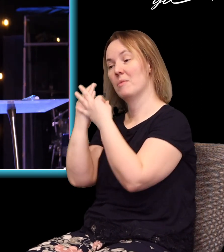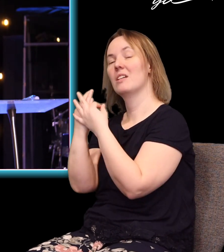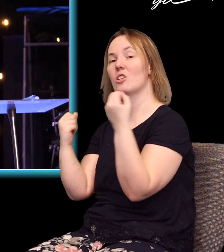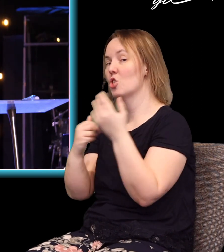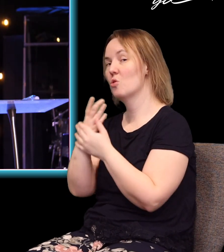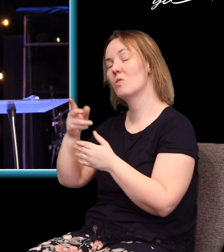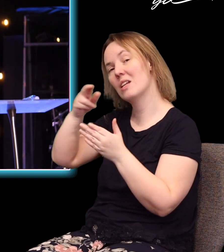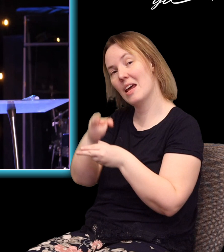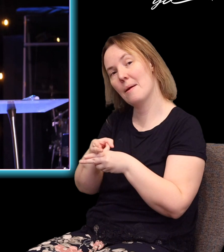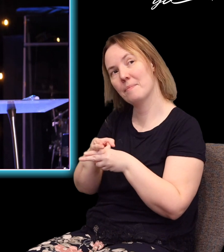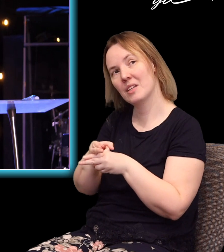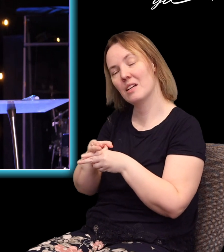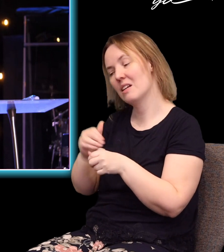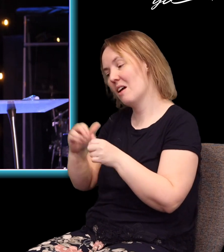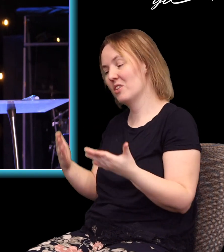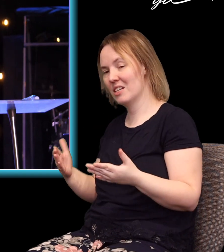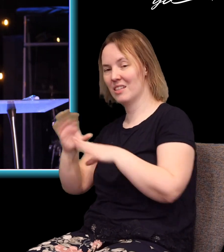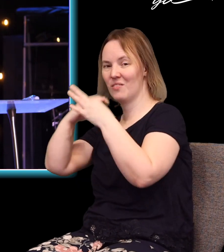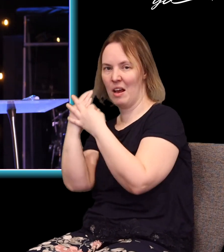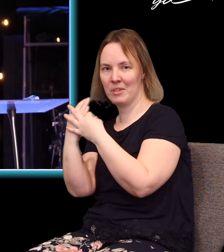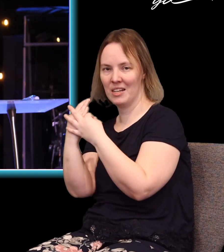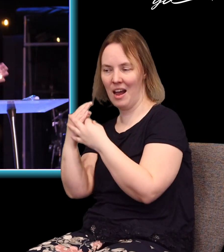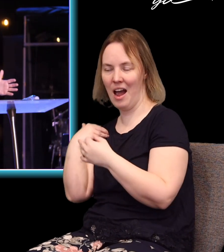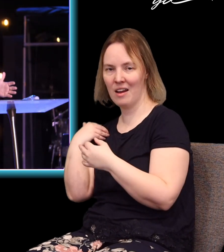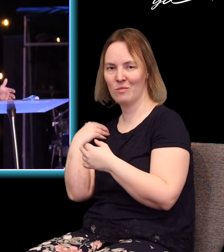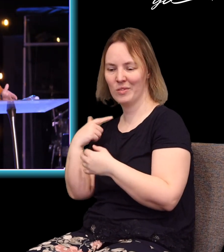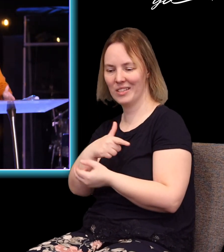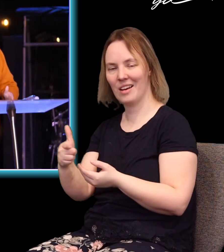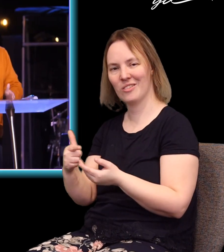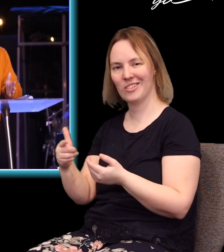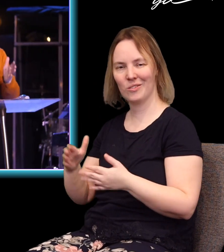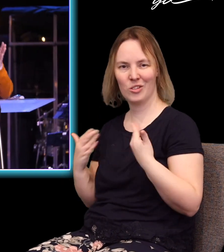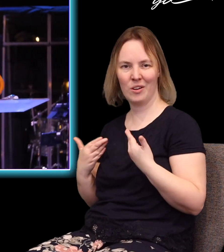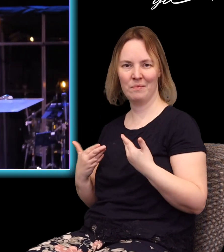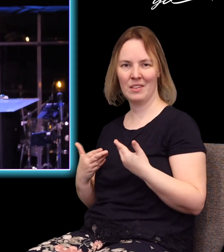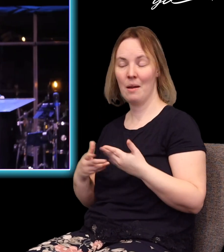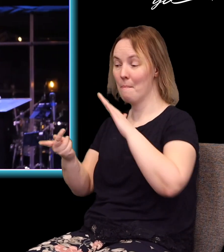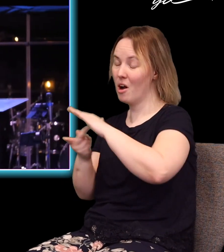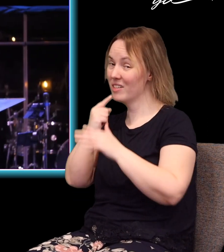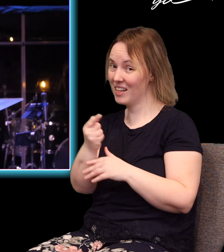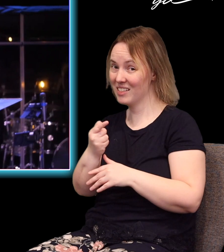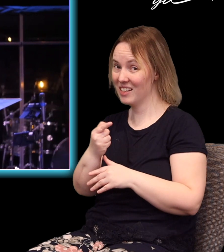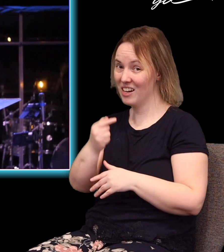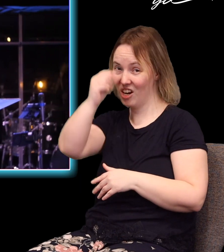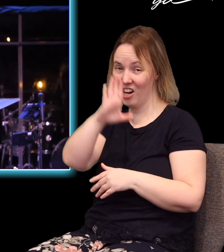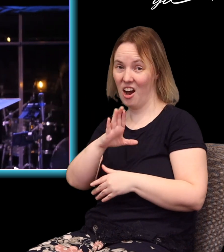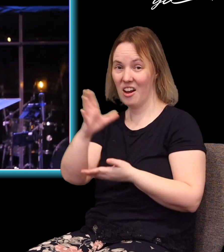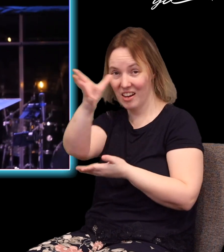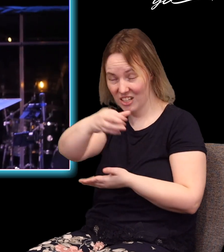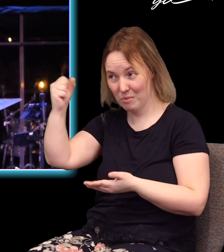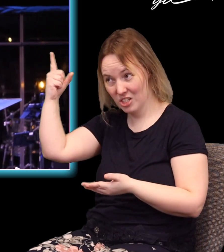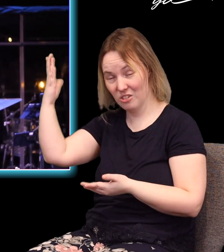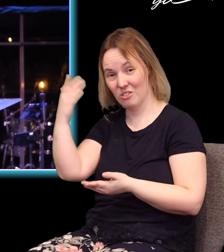a new name, and everything this family had was theirs to enjoy. And Paul says God adopted you because